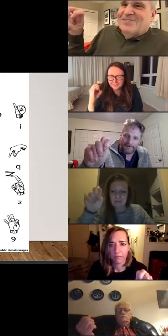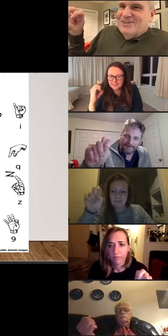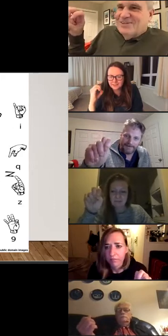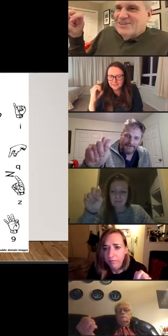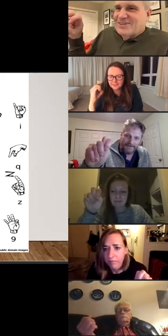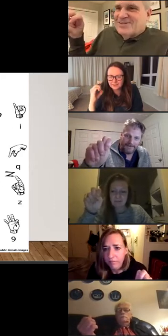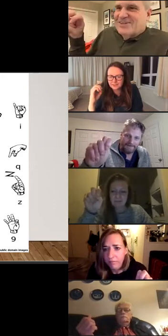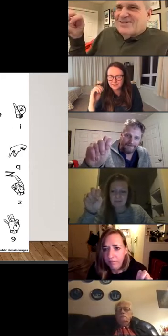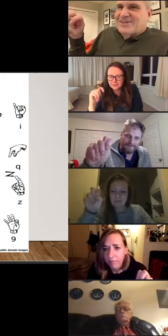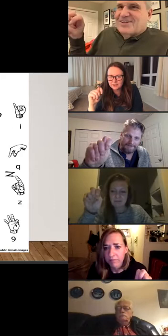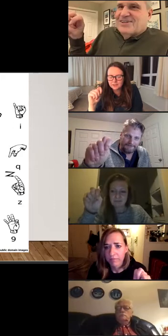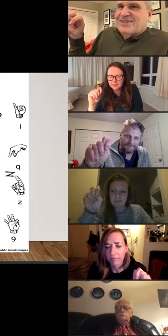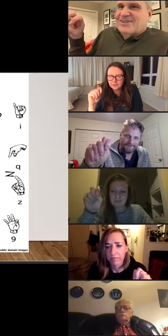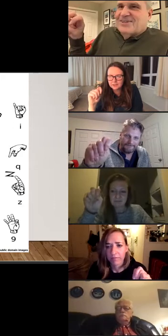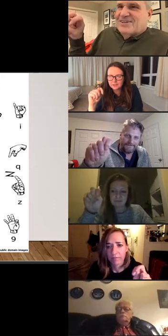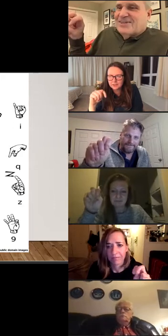one?